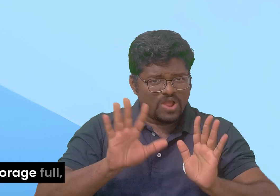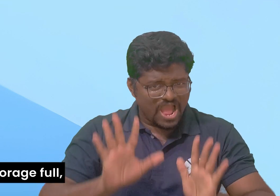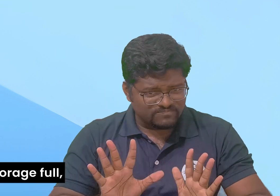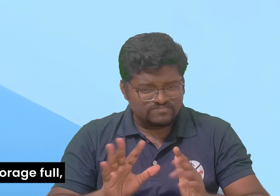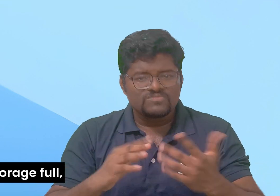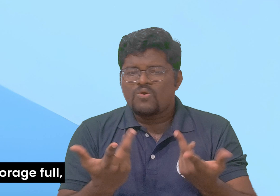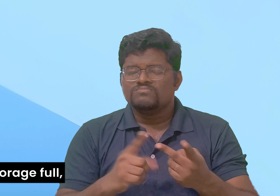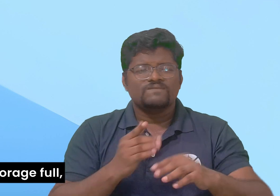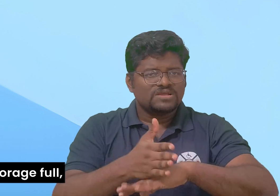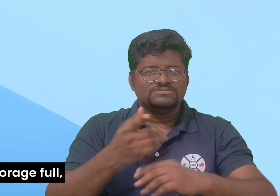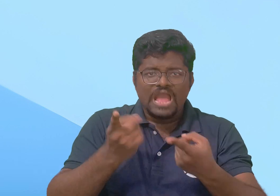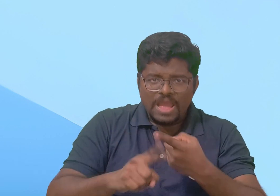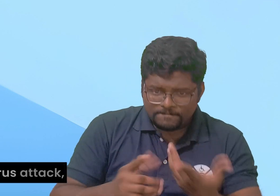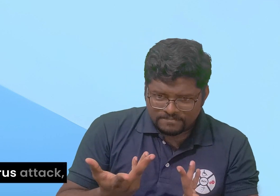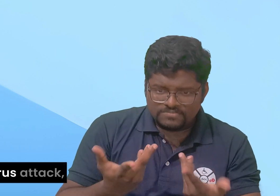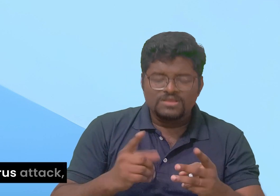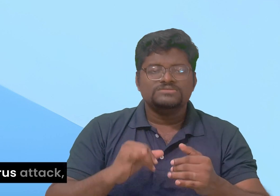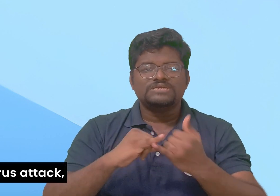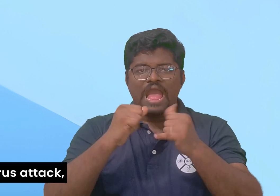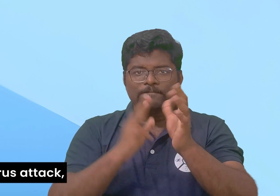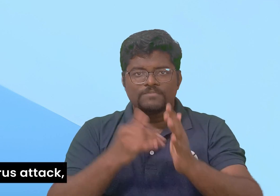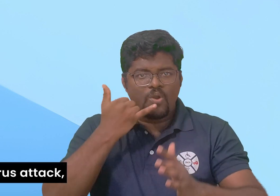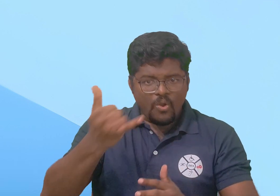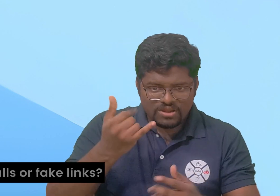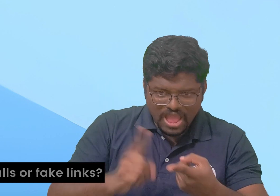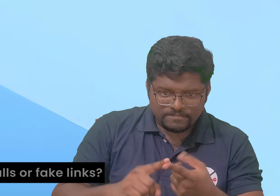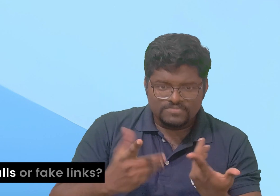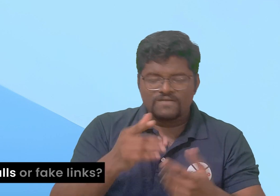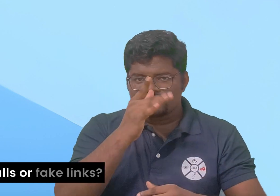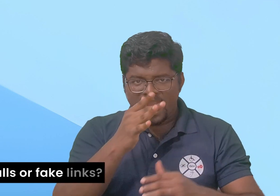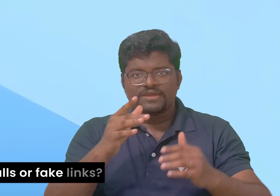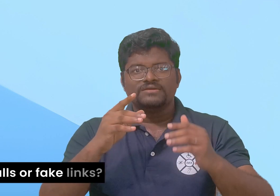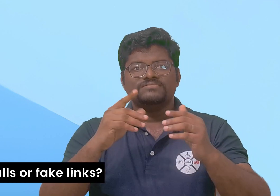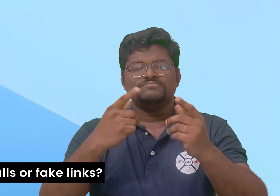Storage full? Virus attack? Scam calls or fake links?